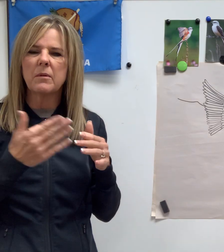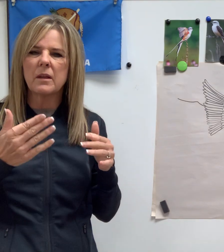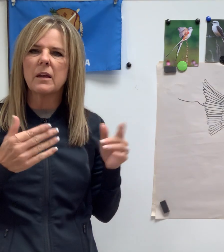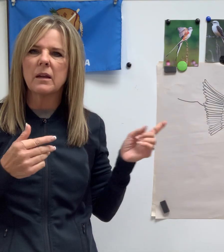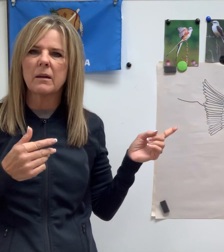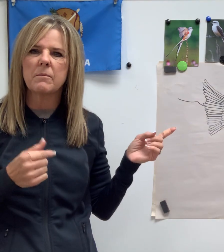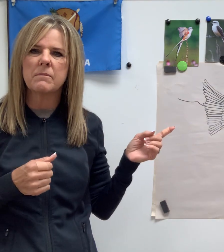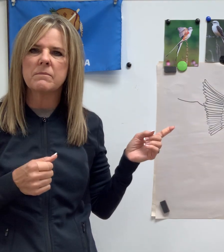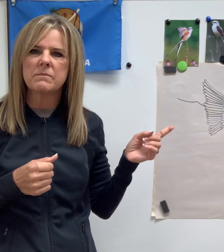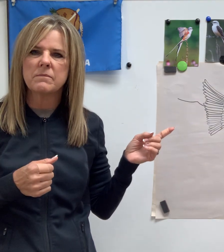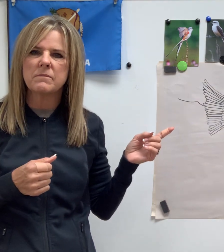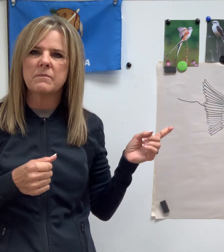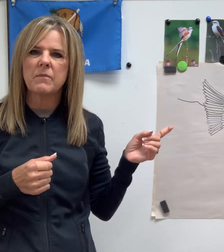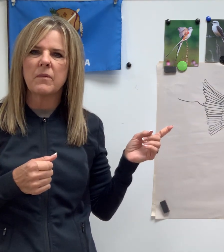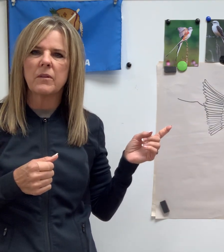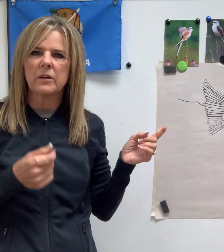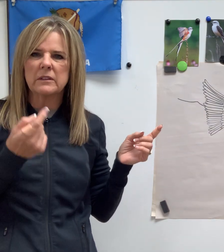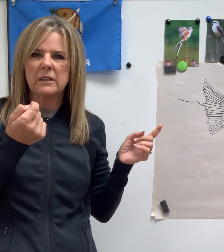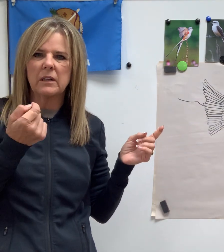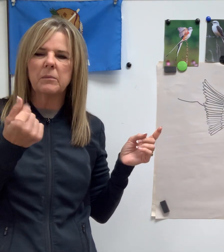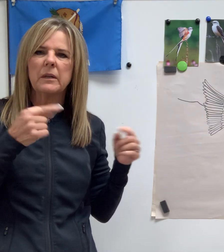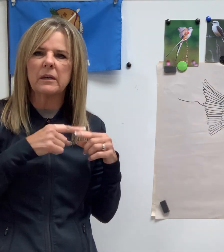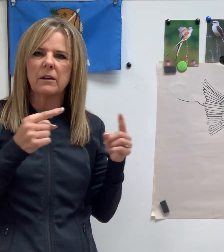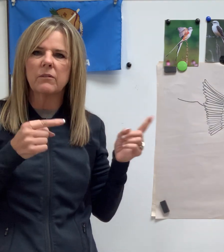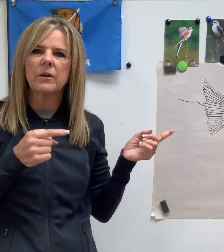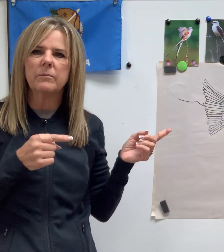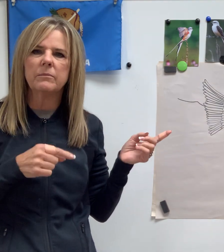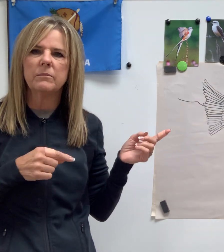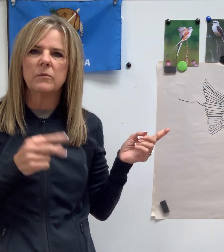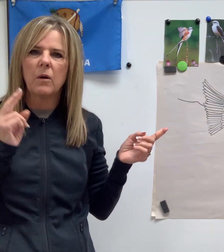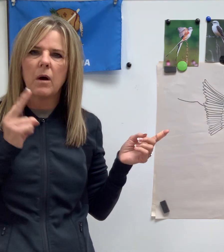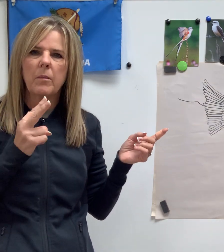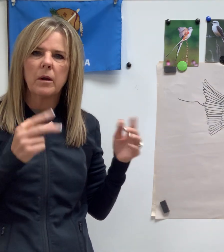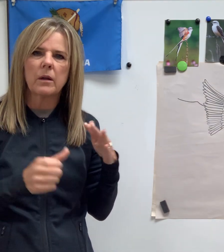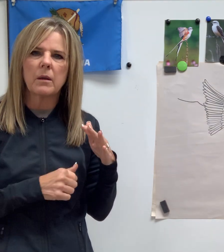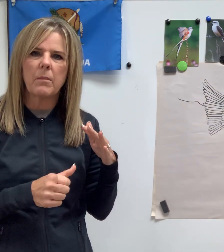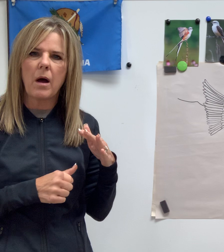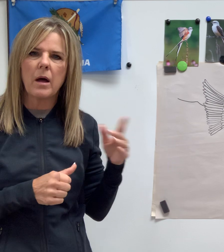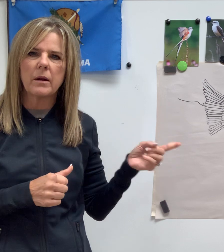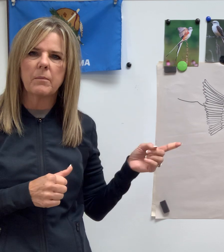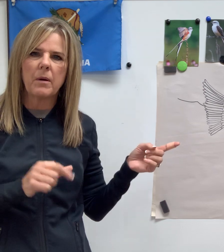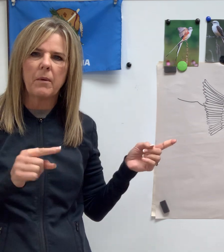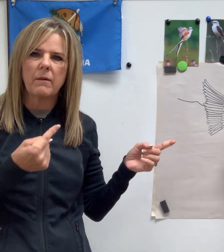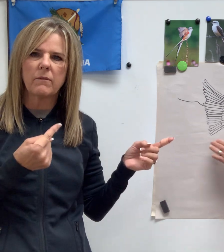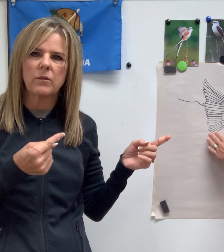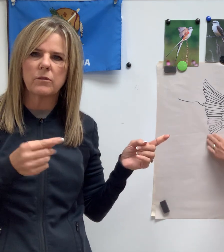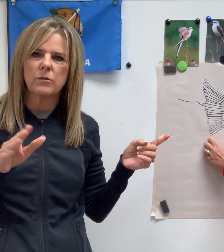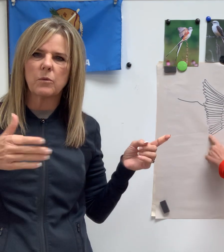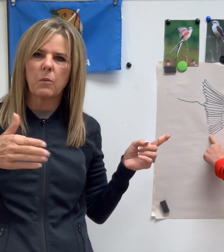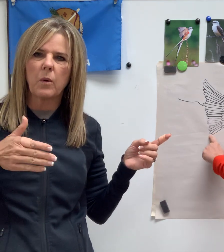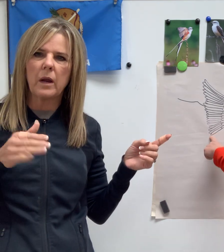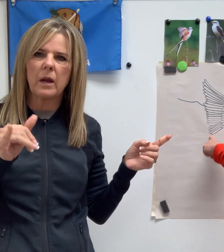did, just slightly different. So I'm going to look at the bottom of my first wing,